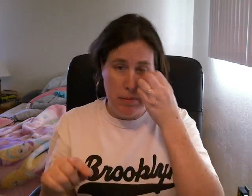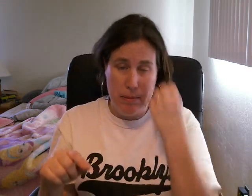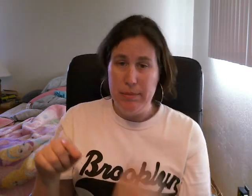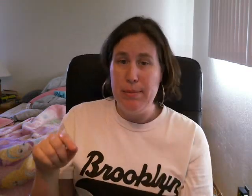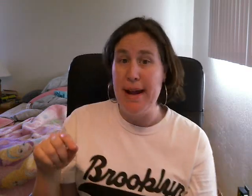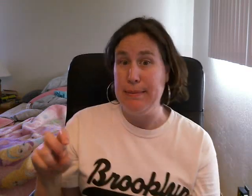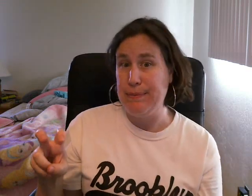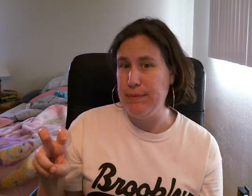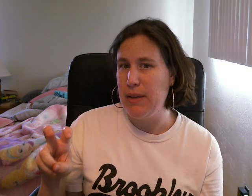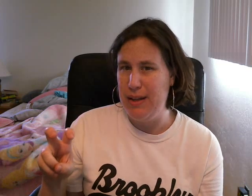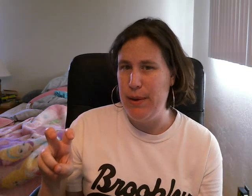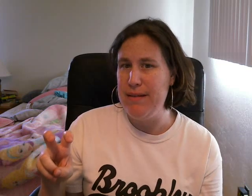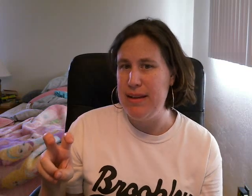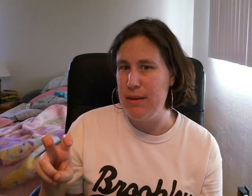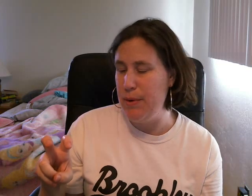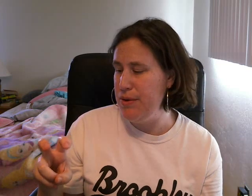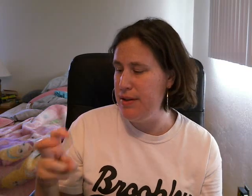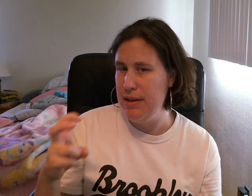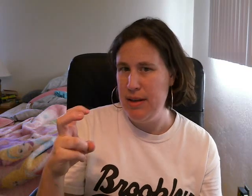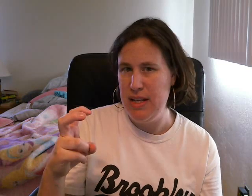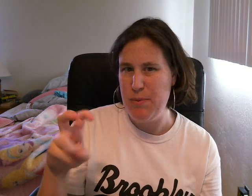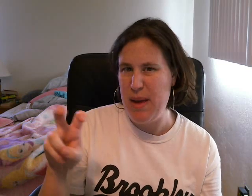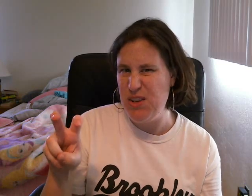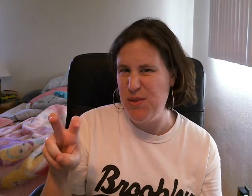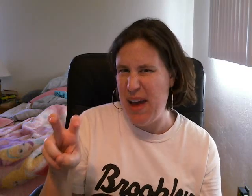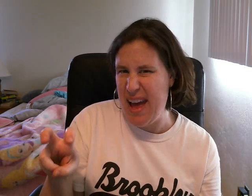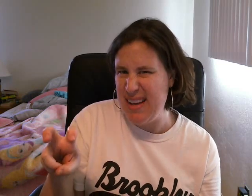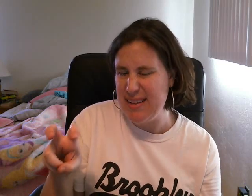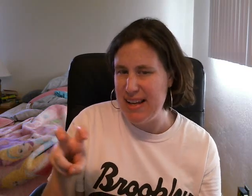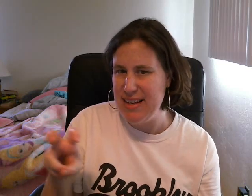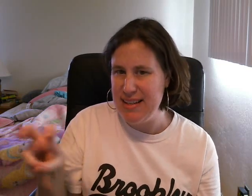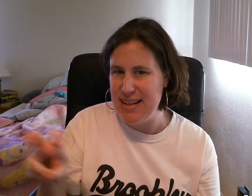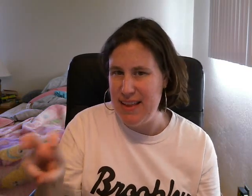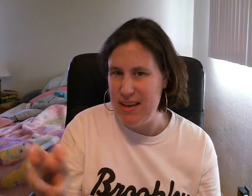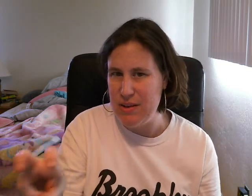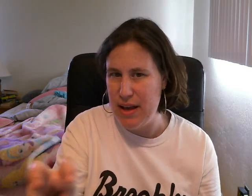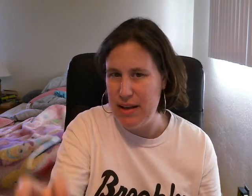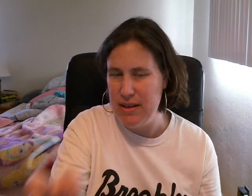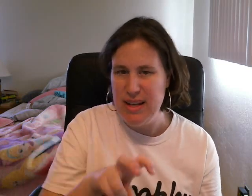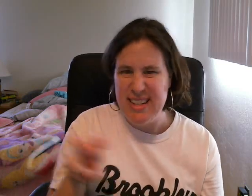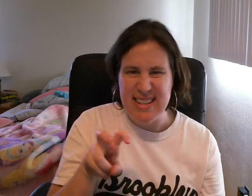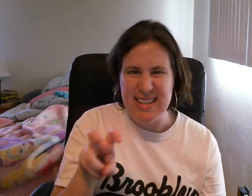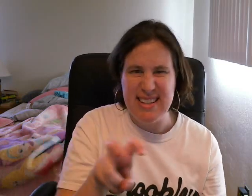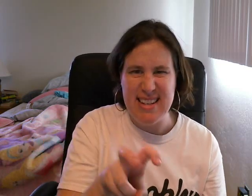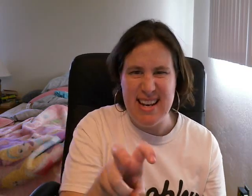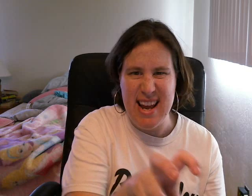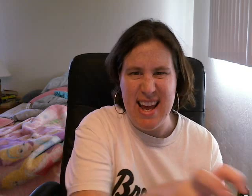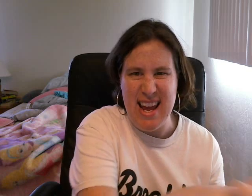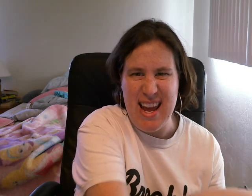Snake. But the way I've seen it the most is you make two fangs like this and then you do that. Snake.